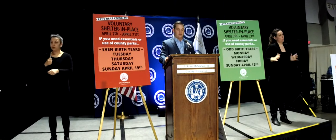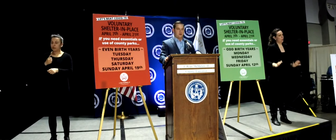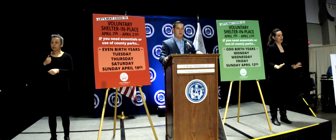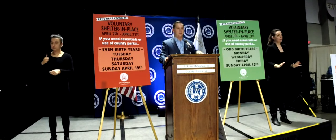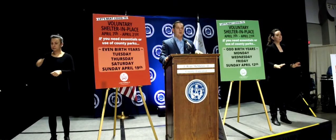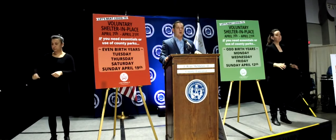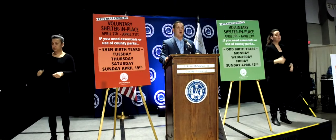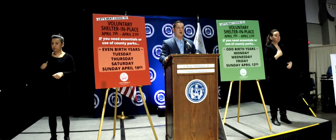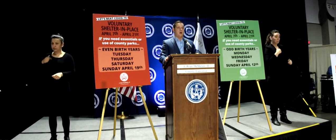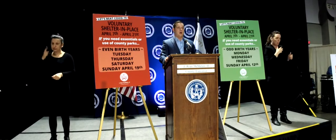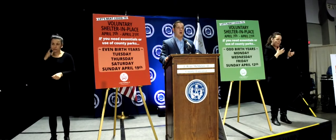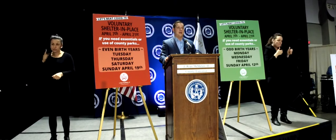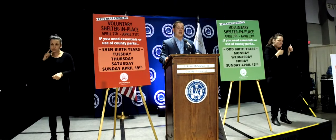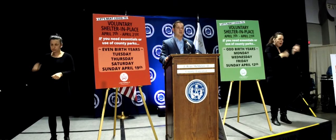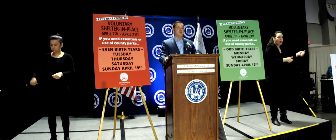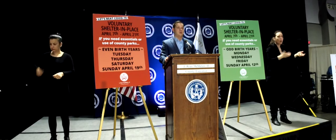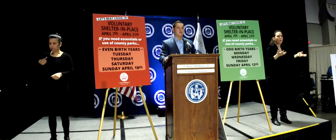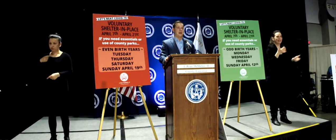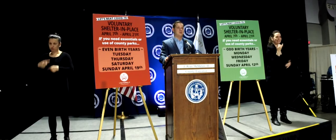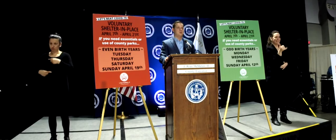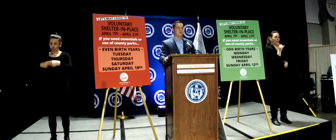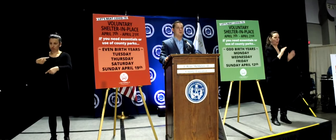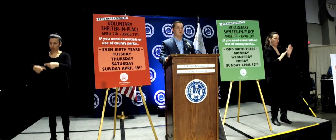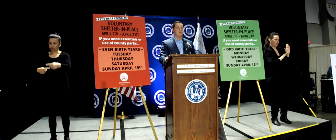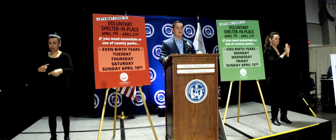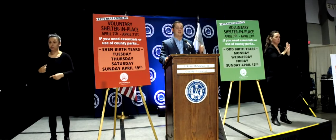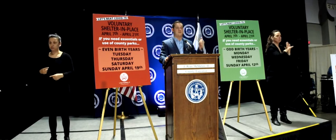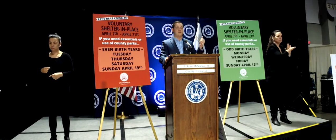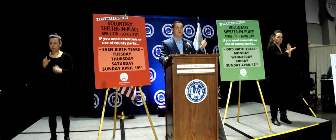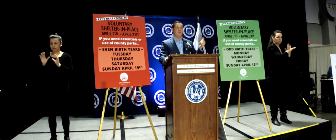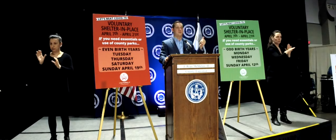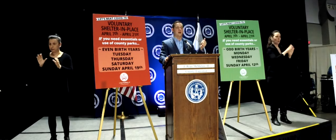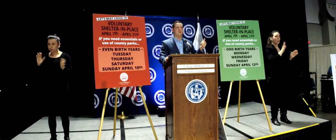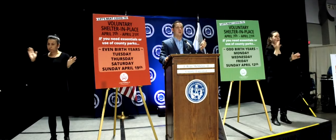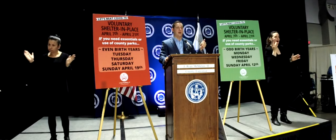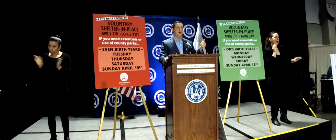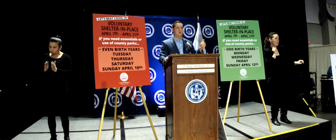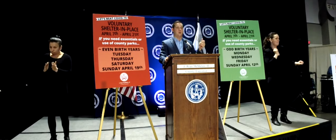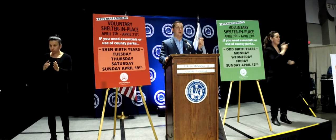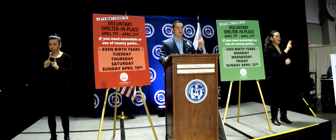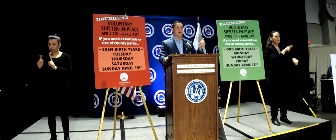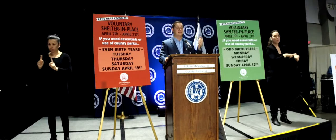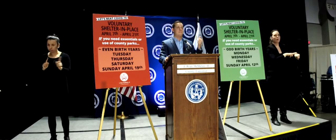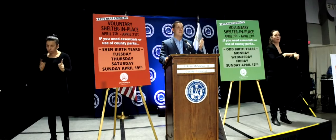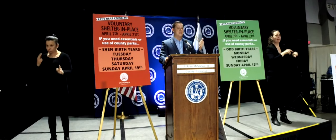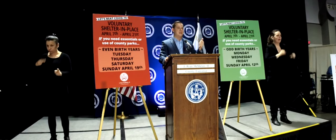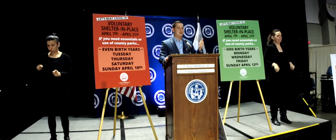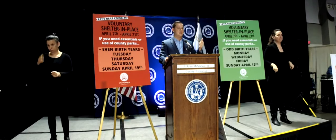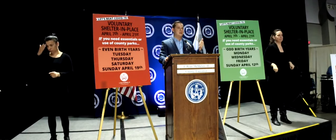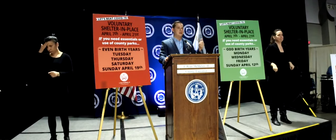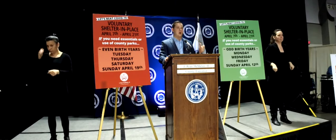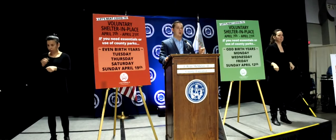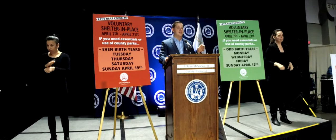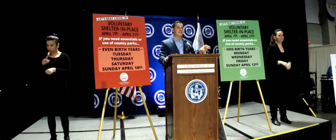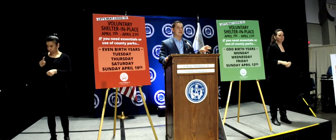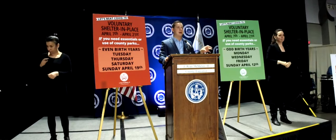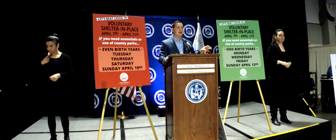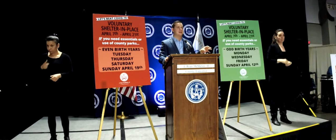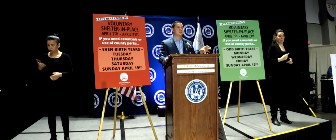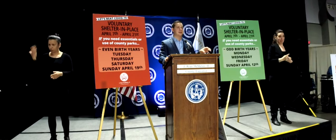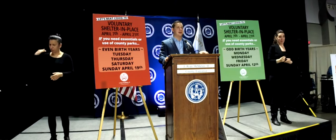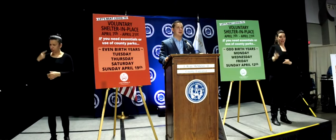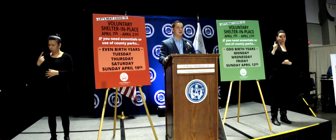to get there? Our data shows that 2 weeks ago, based off of mobile cell phone data, we were graded as a B. Now we're at a